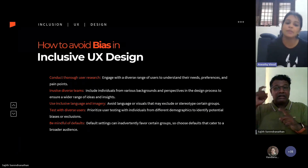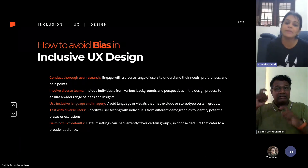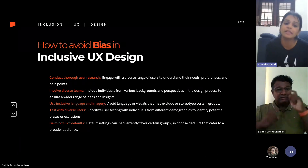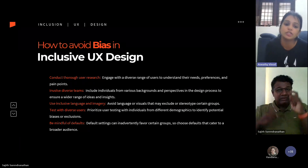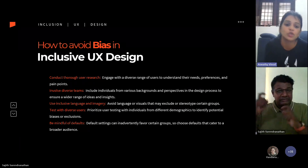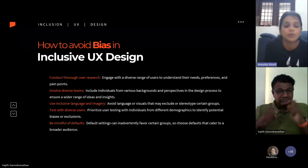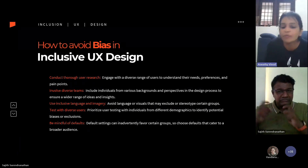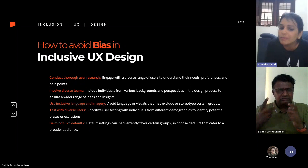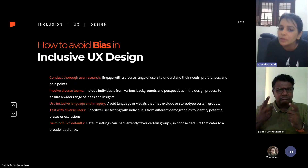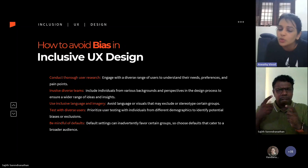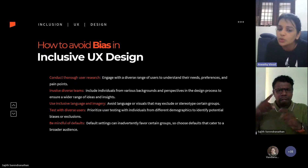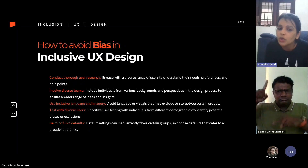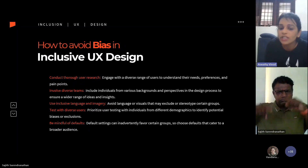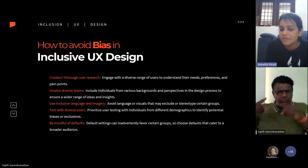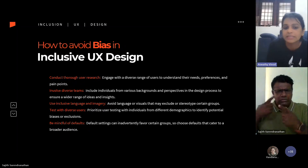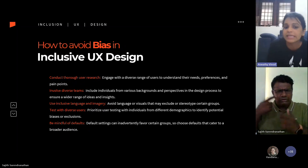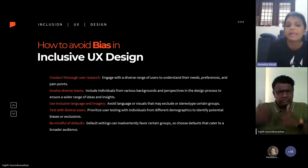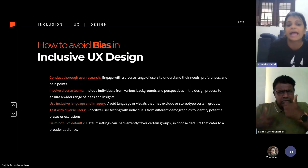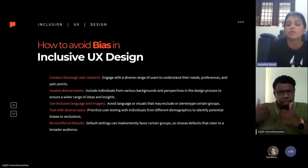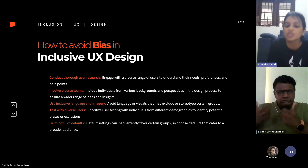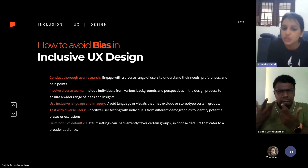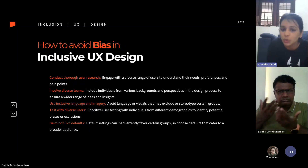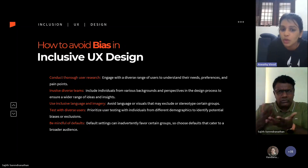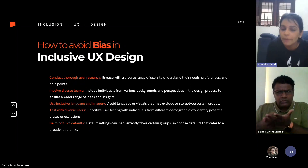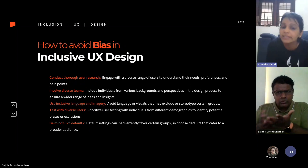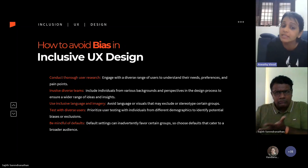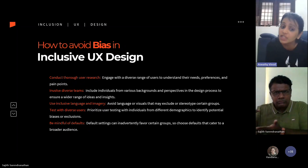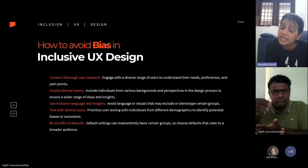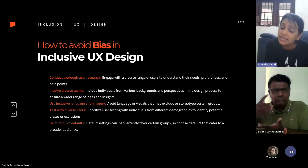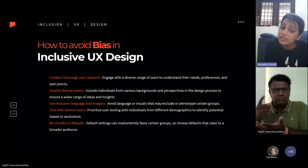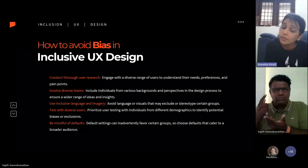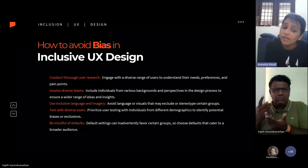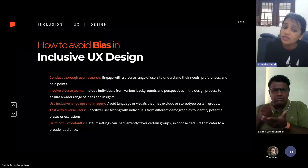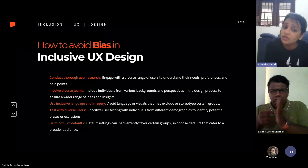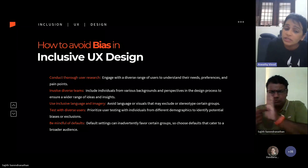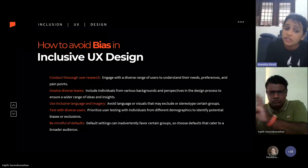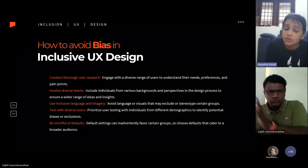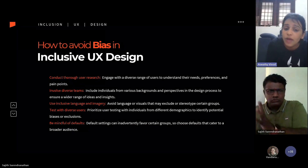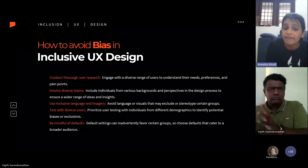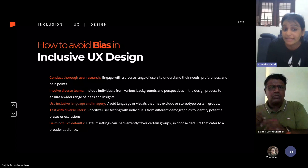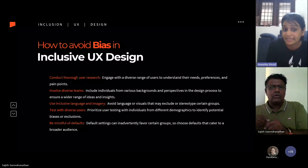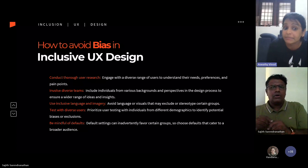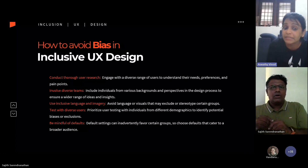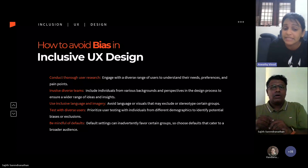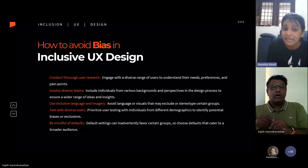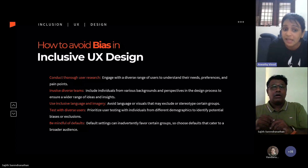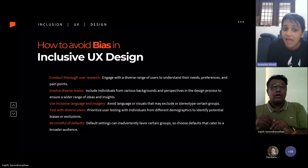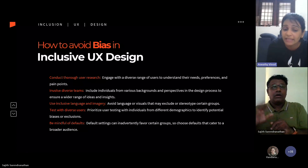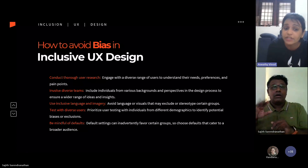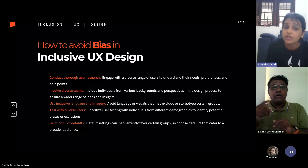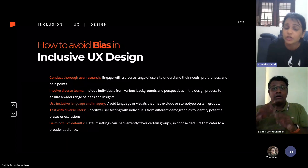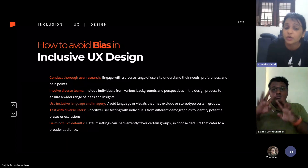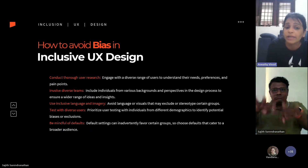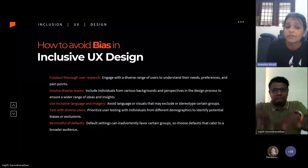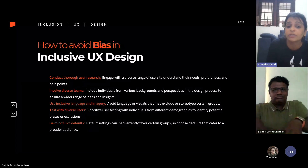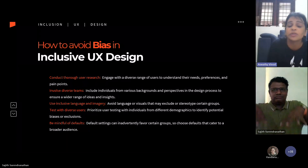you, so maybe there is a group of people who do not speak the same language as you, but in such cases you make sure that you have accessibility and